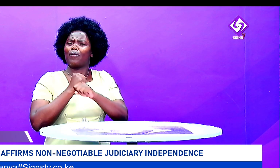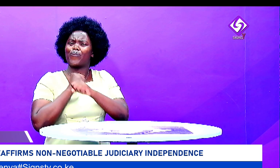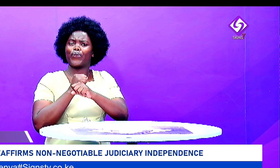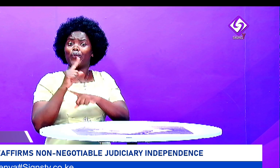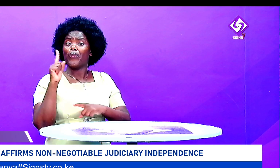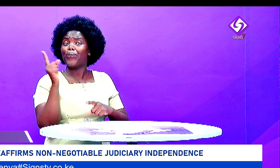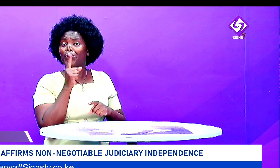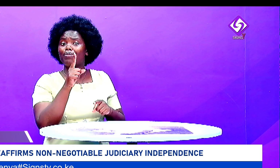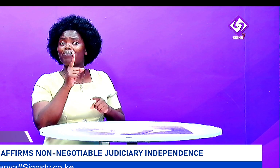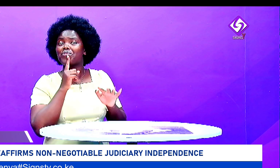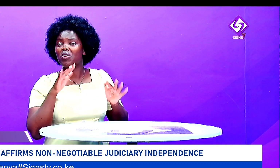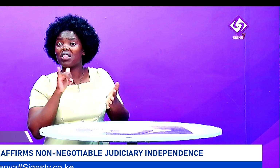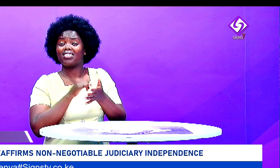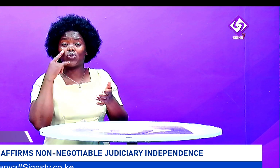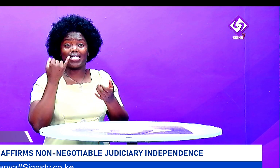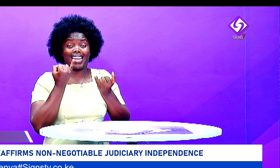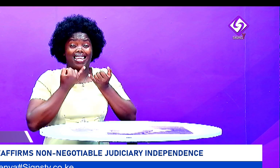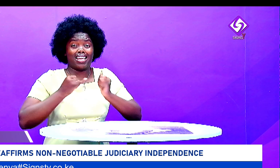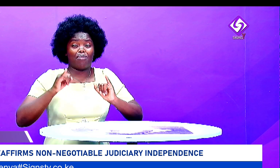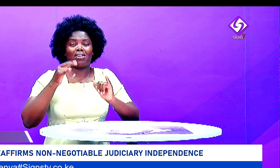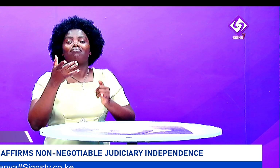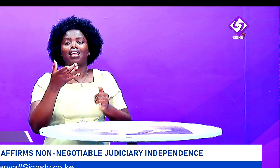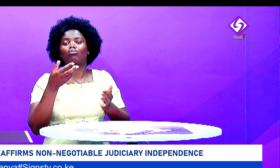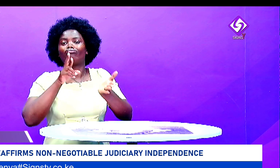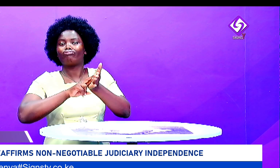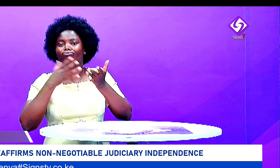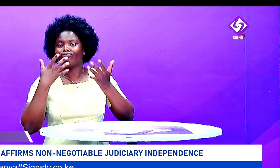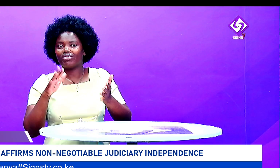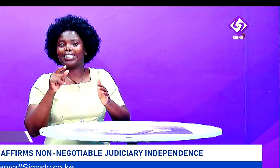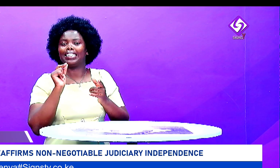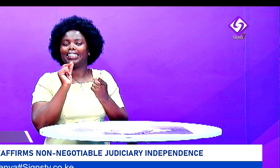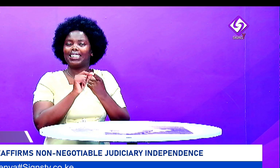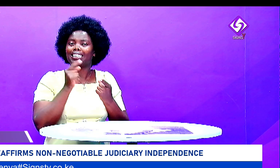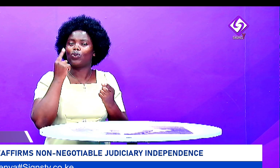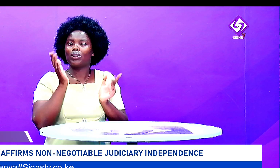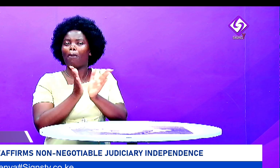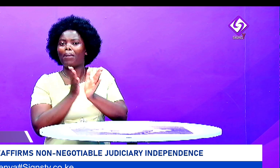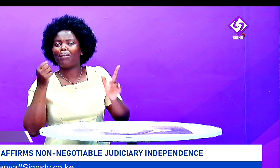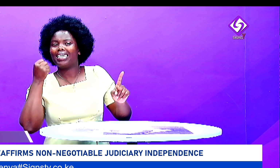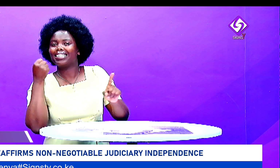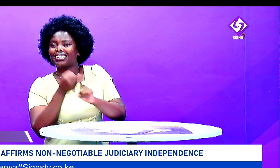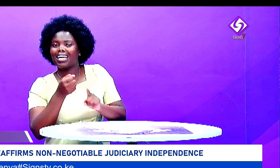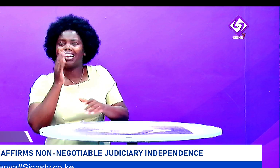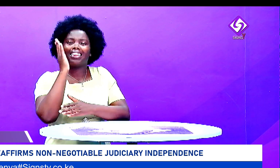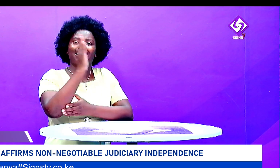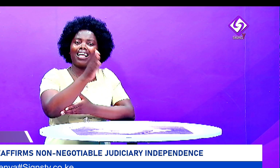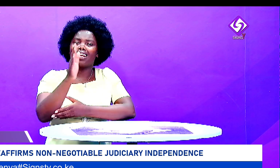non-negotiable, warning that it must be protected at all costs. She noted that this